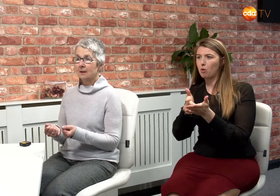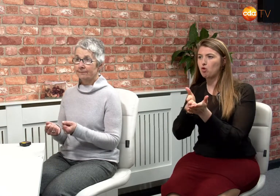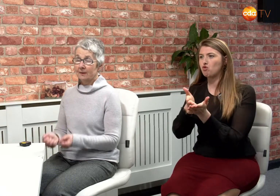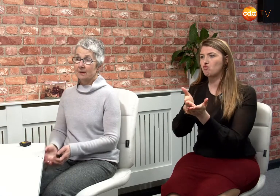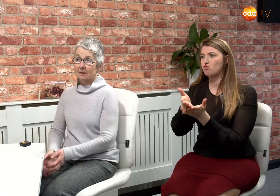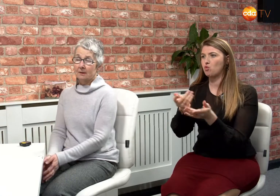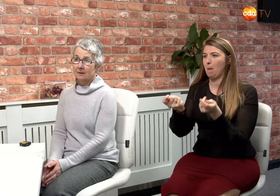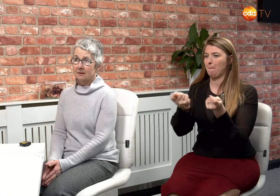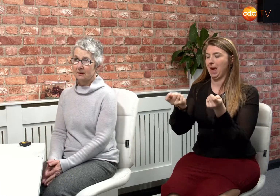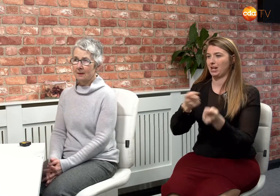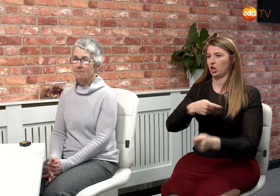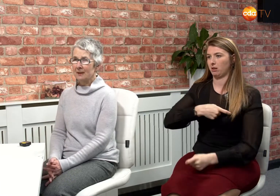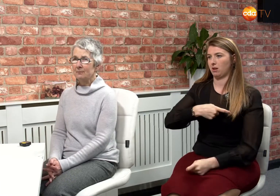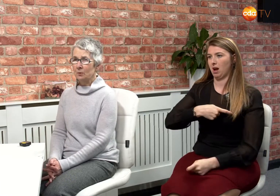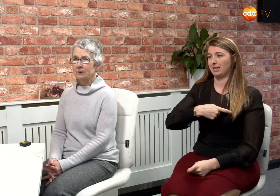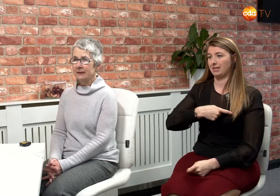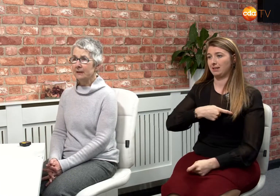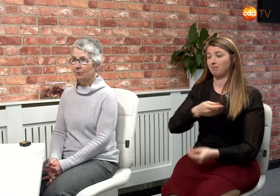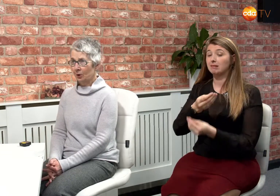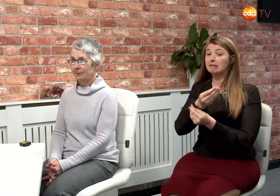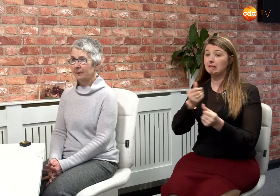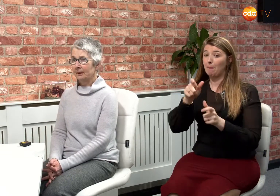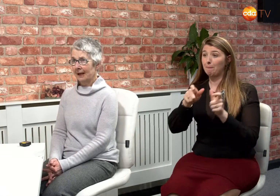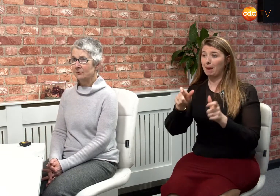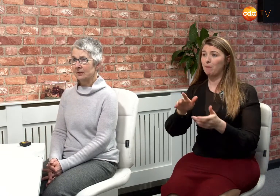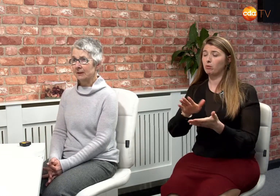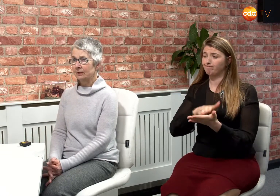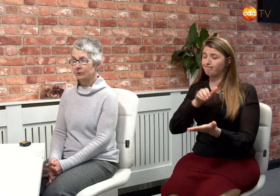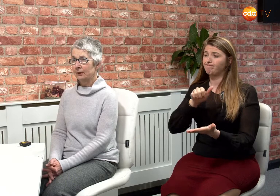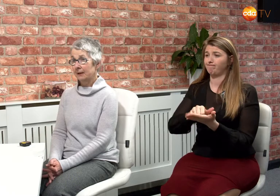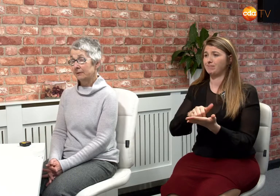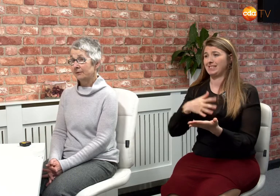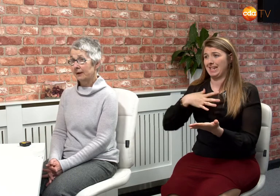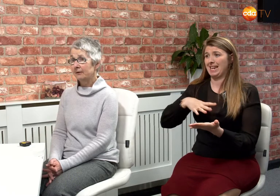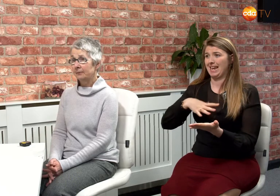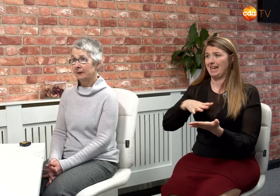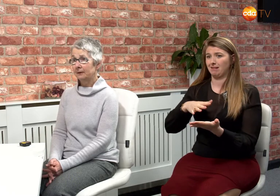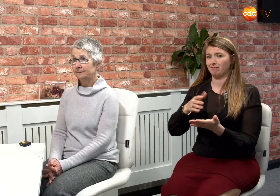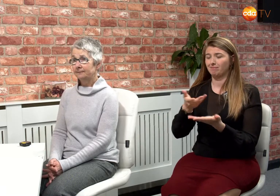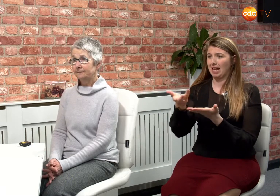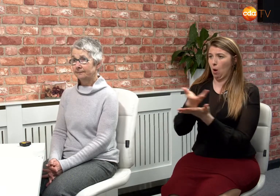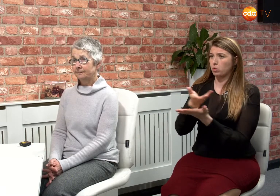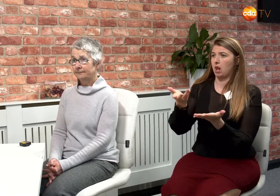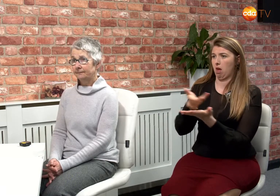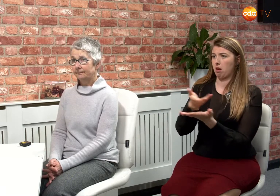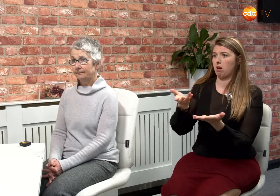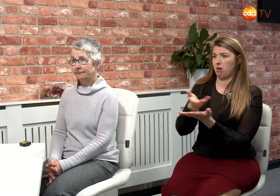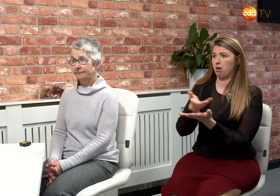anxiety. Some people will need proper counselling and therapy.